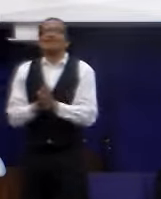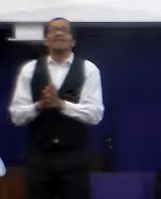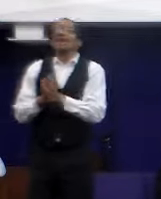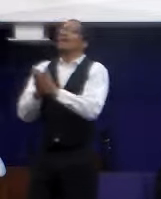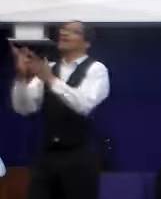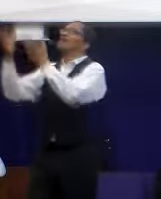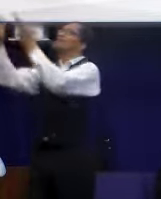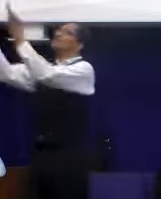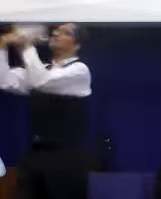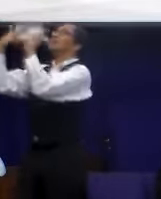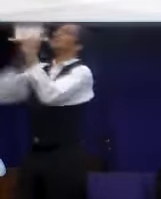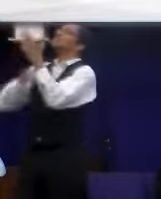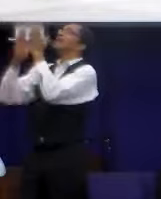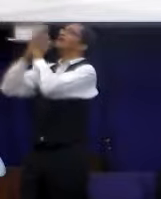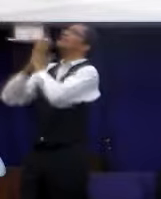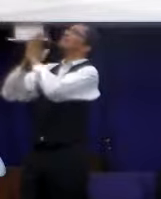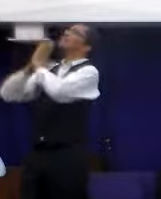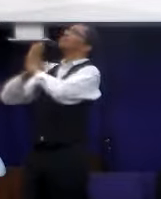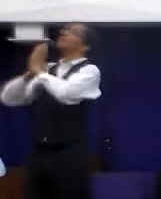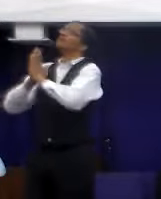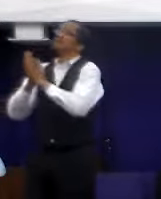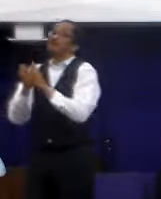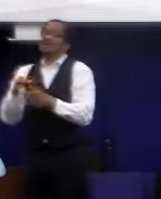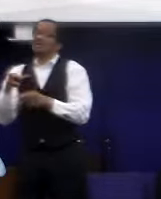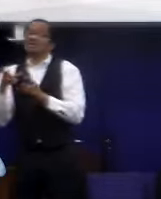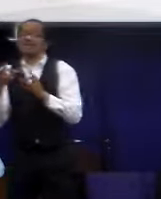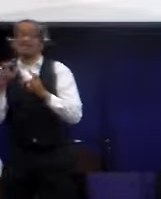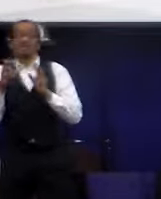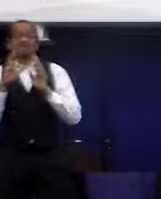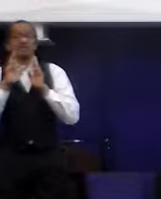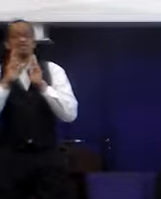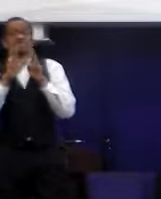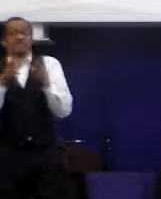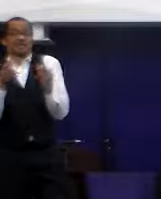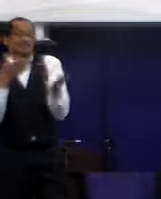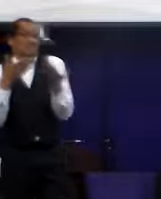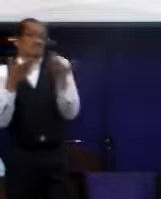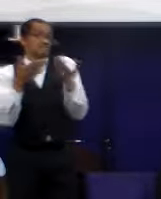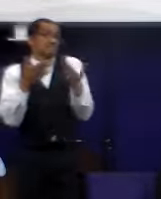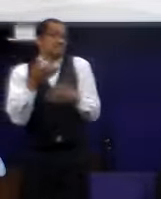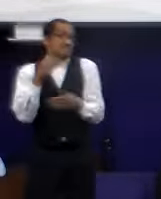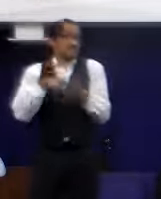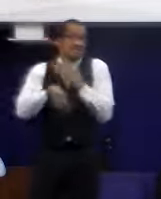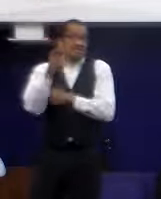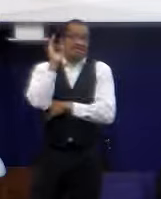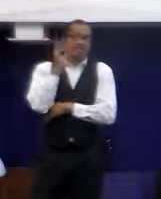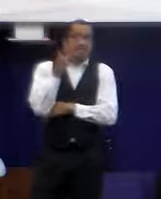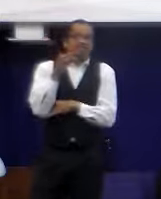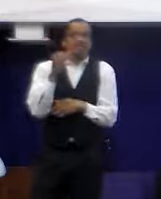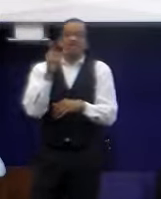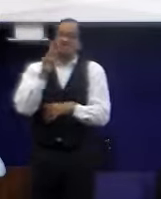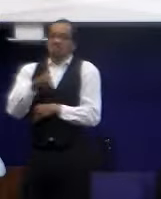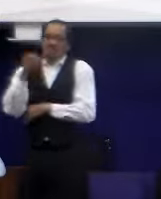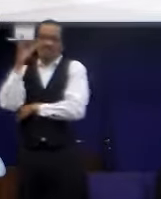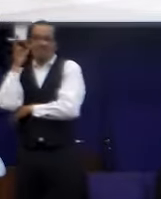your prayer, the word that your answer might be in the word that day. Amen. If you're not listening, you miss it. Right. Amen.